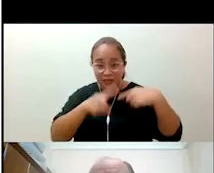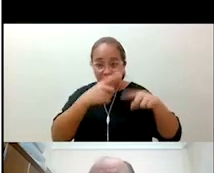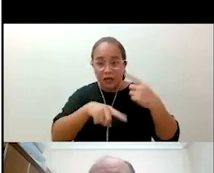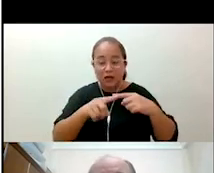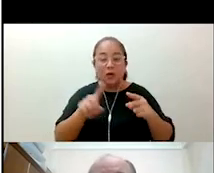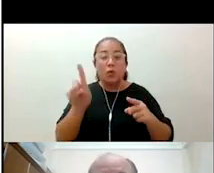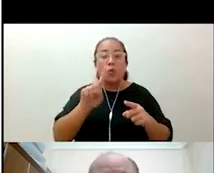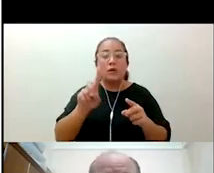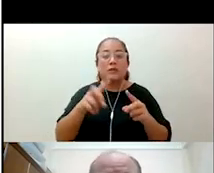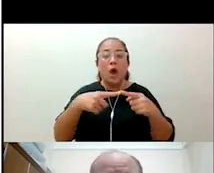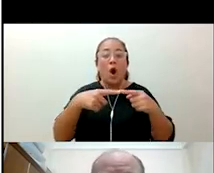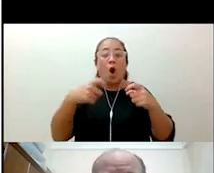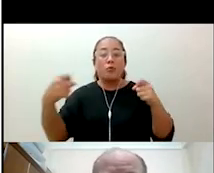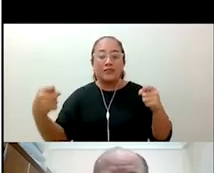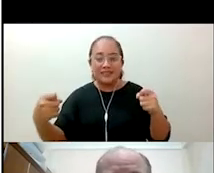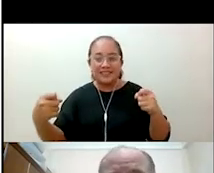opposite of what you